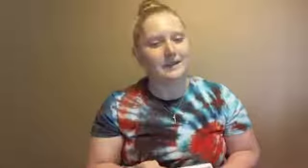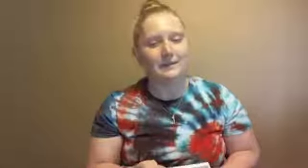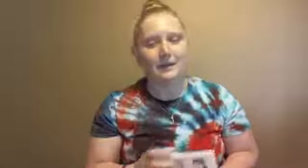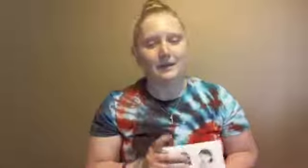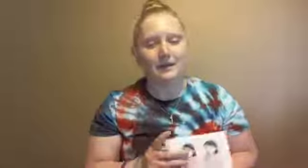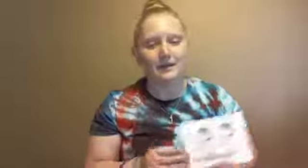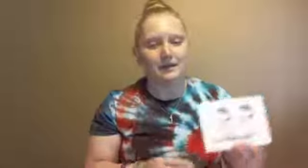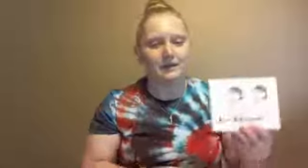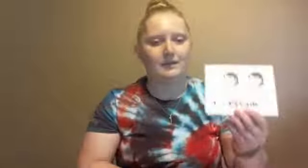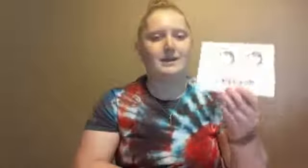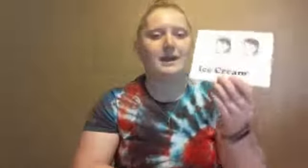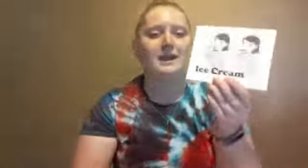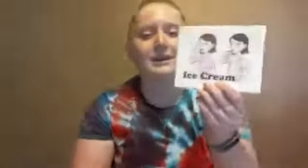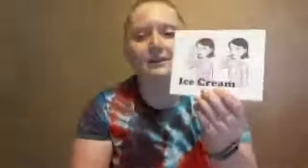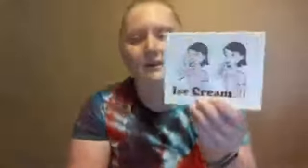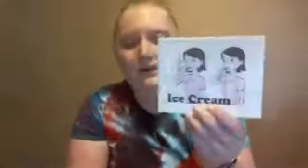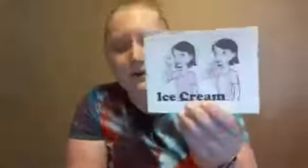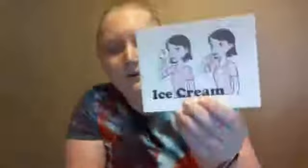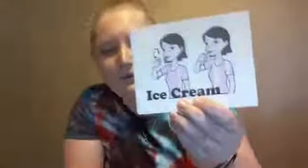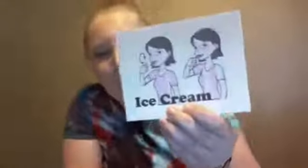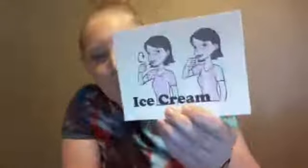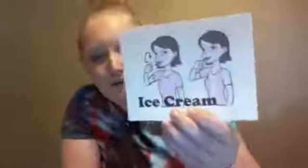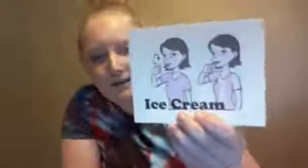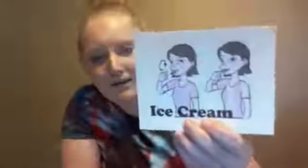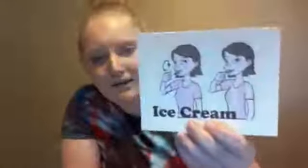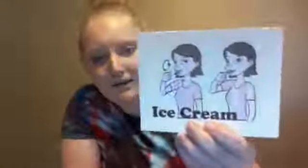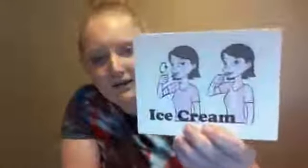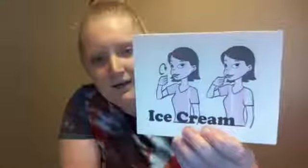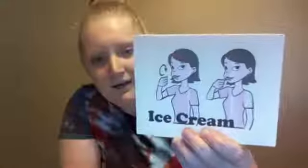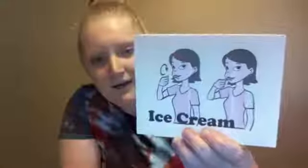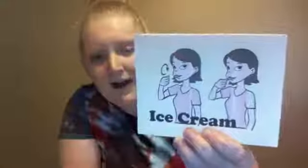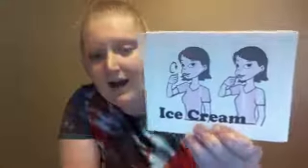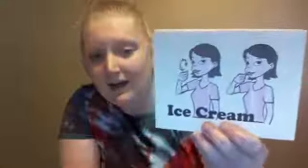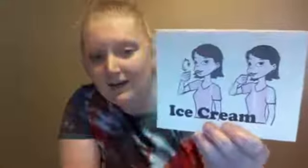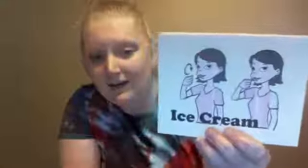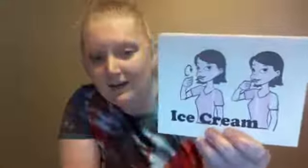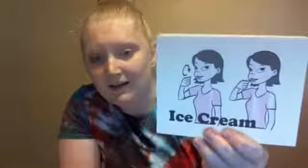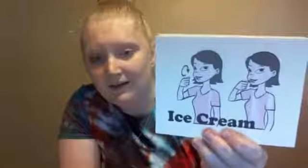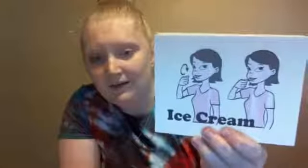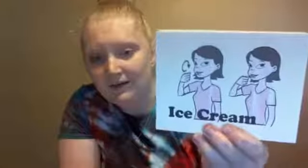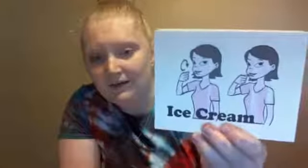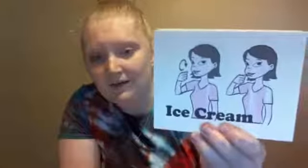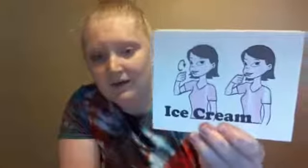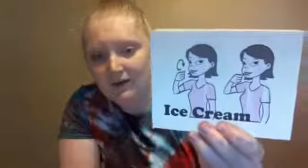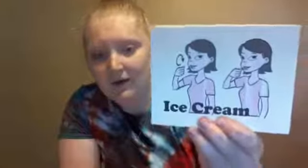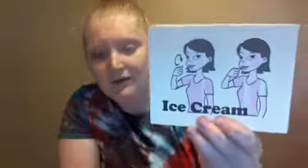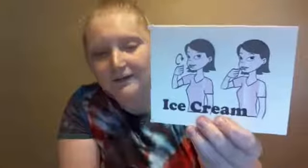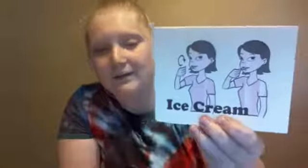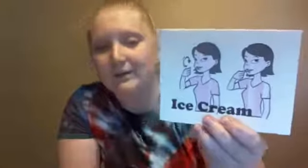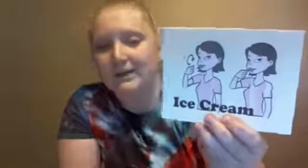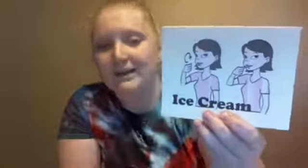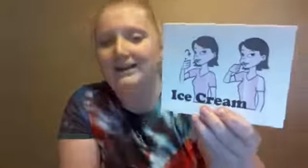some kid favorite foods that I could think of. So our first one is